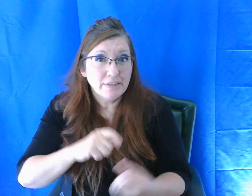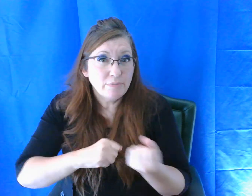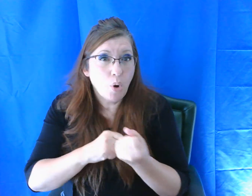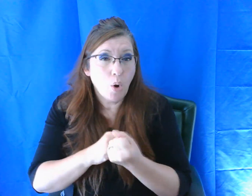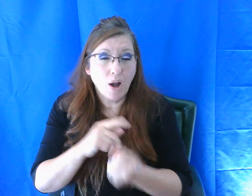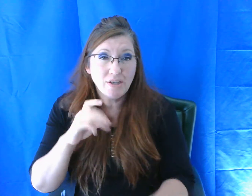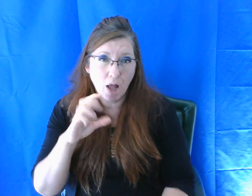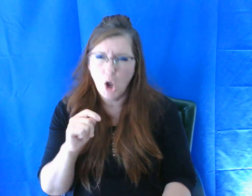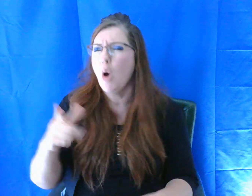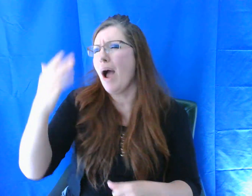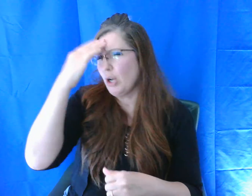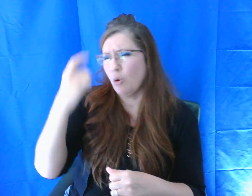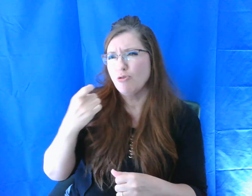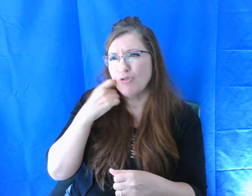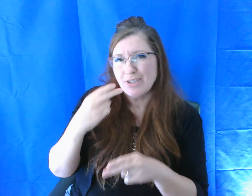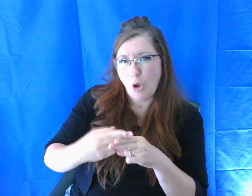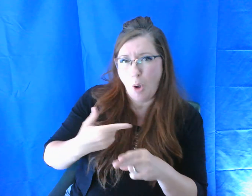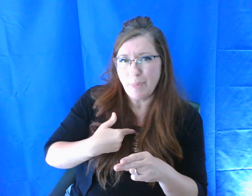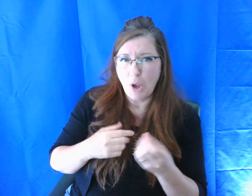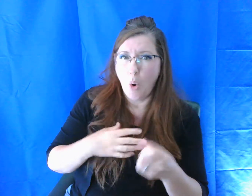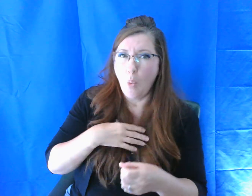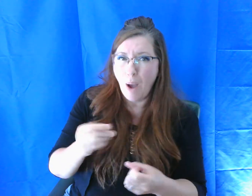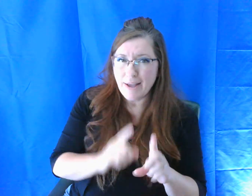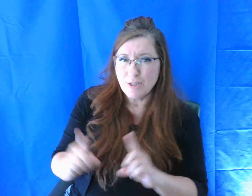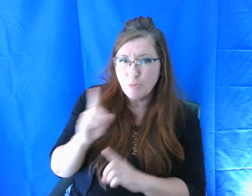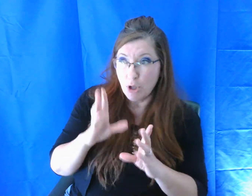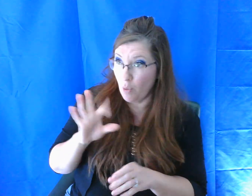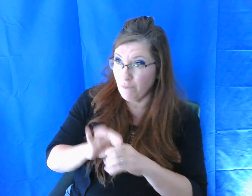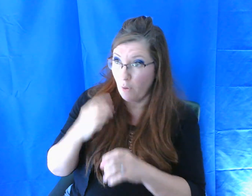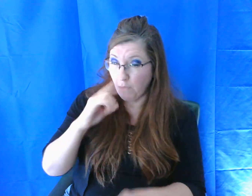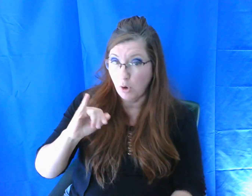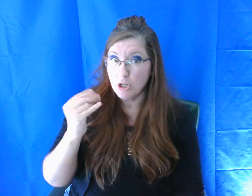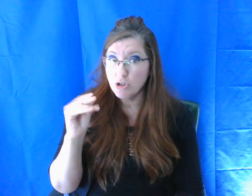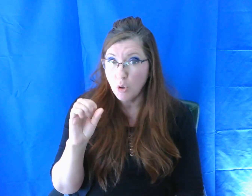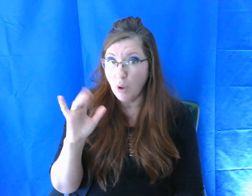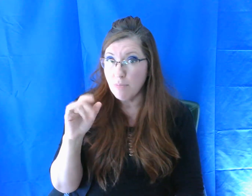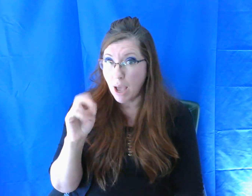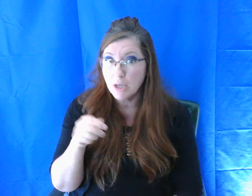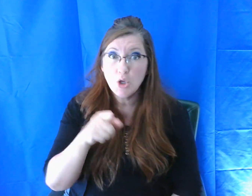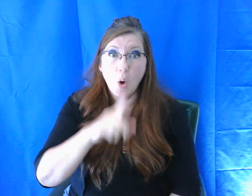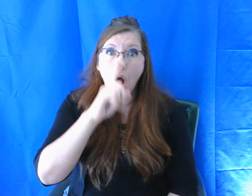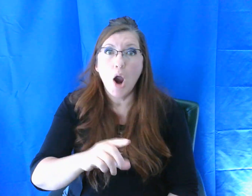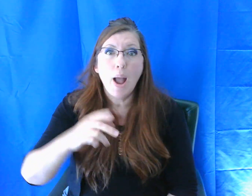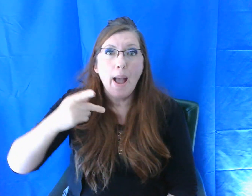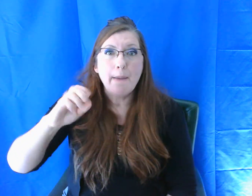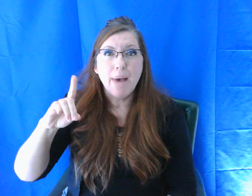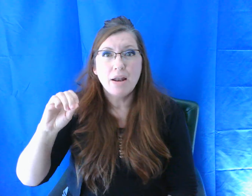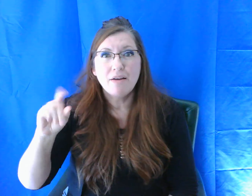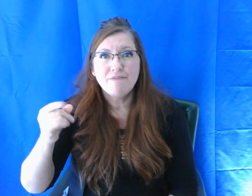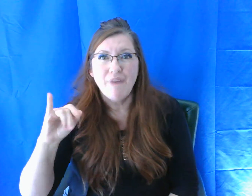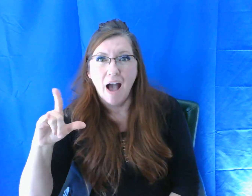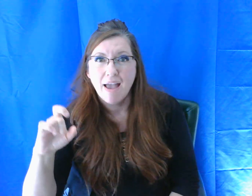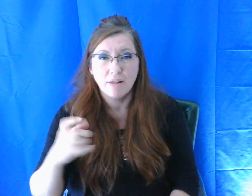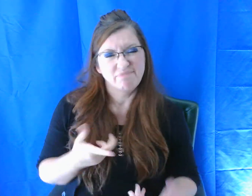called me a white supremacist because I cast a vote. Are you voting for Joe Biden? Yes, I am. Then you're a pedophile. No.